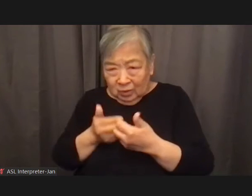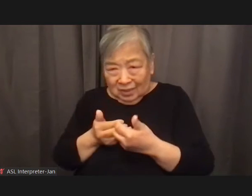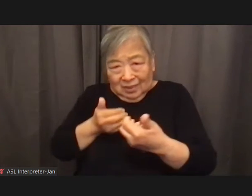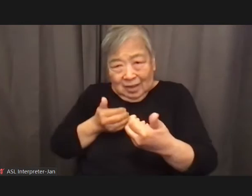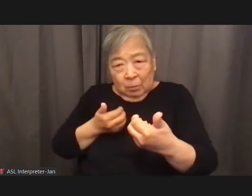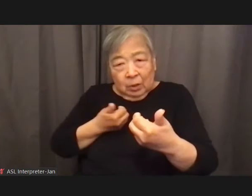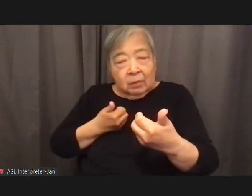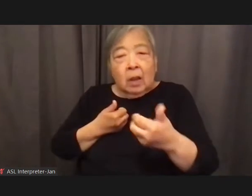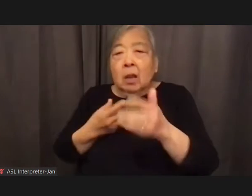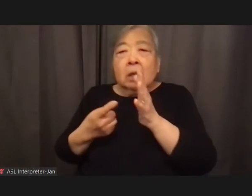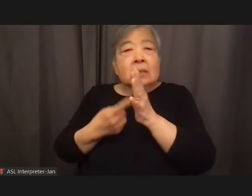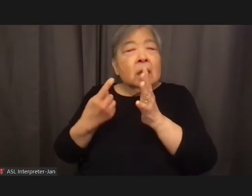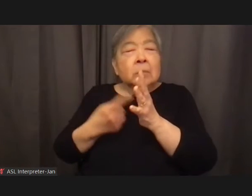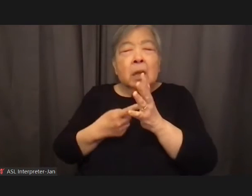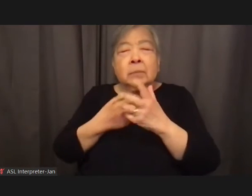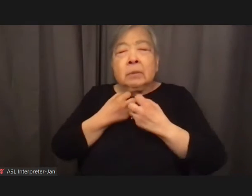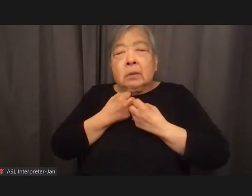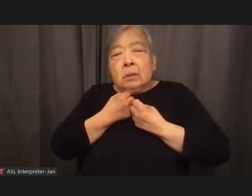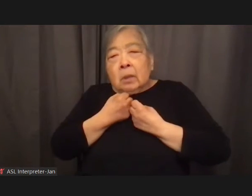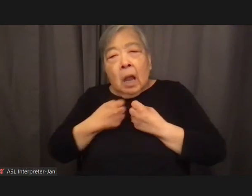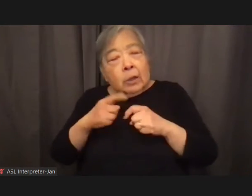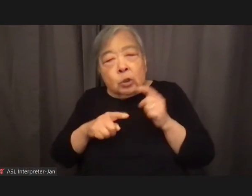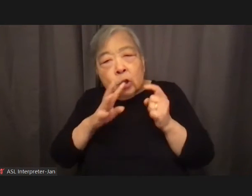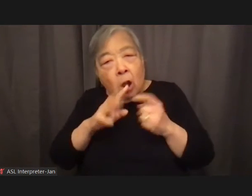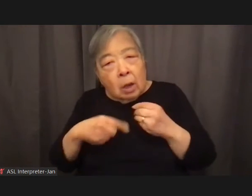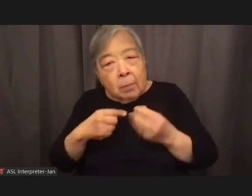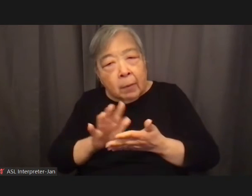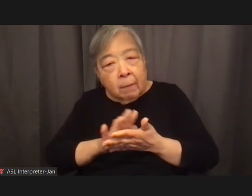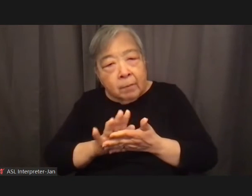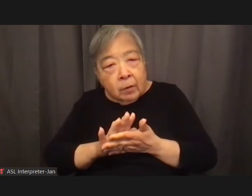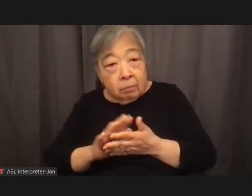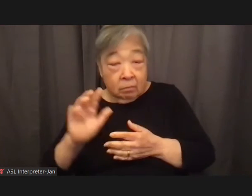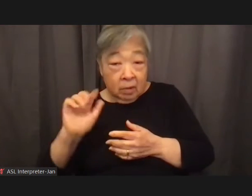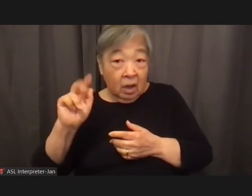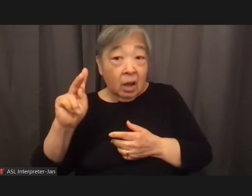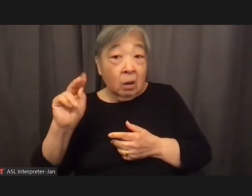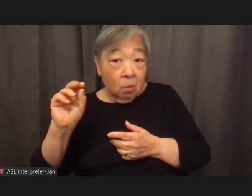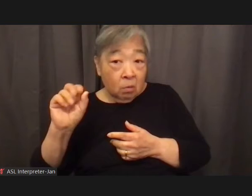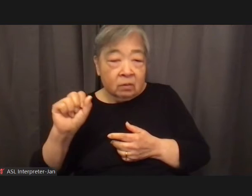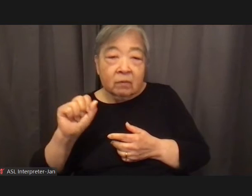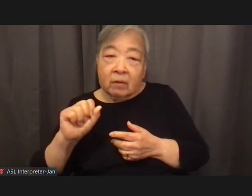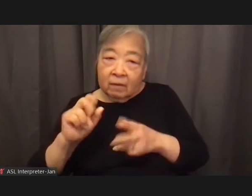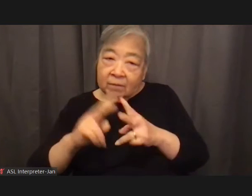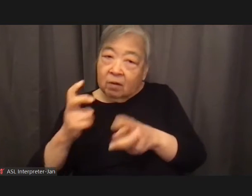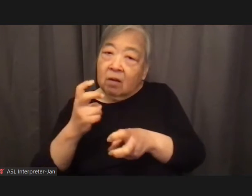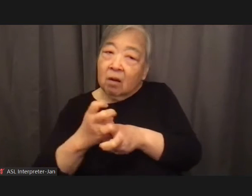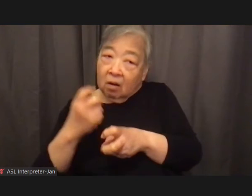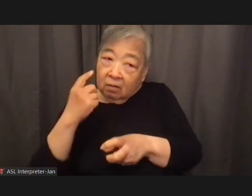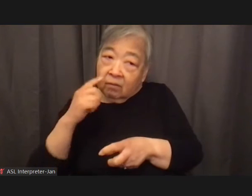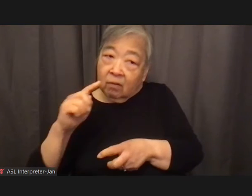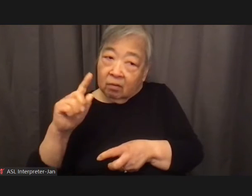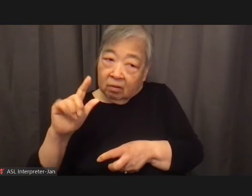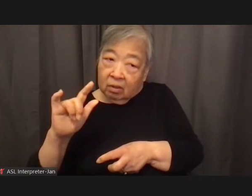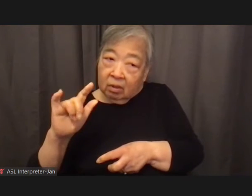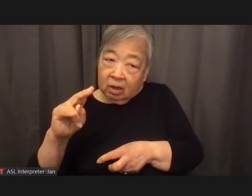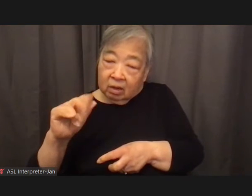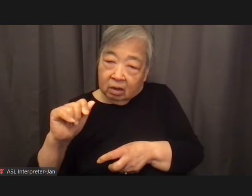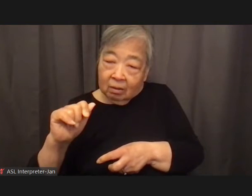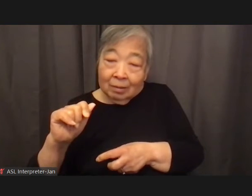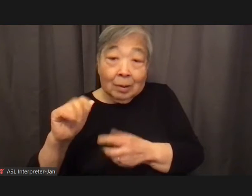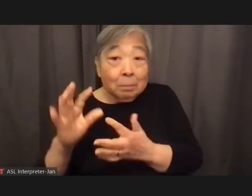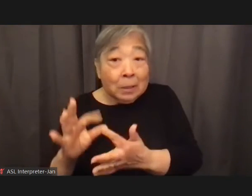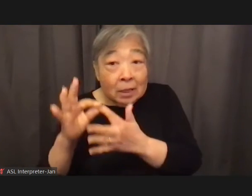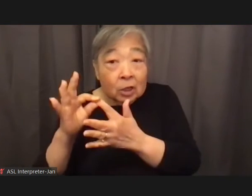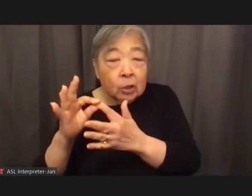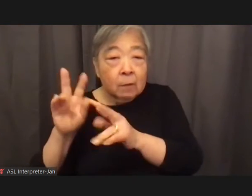I couldn't talk about the film at all. It was very hard for Lina, especially the funeral, which again it